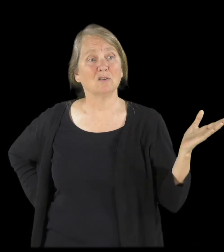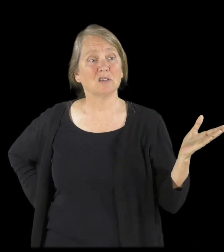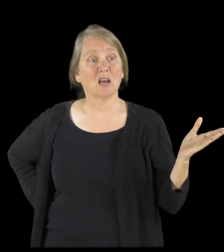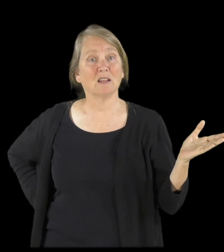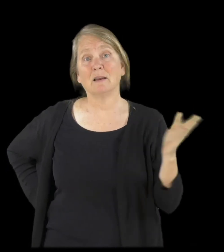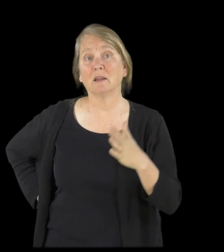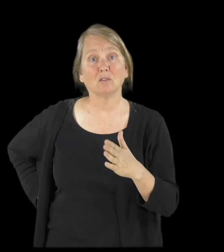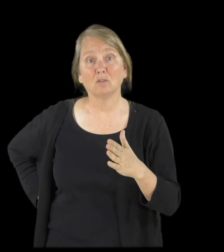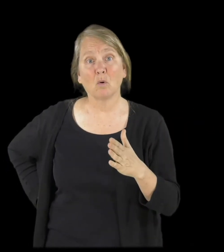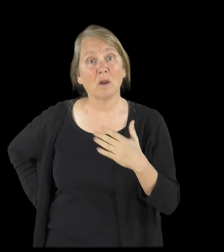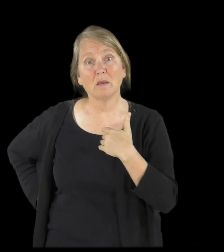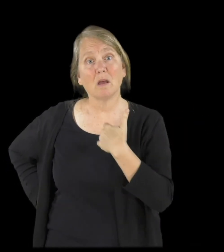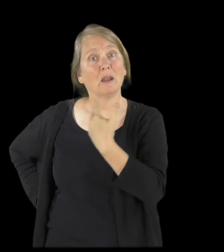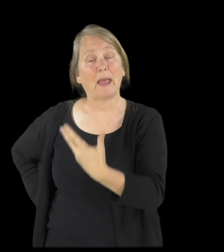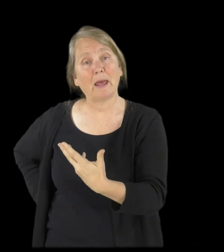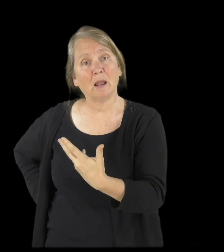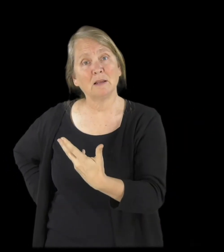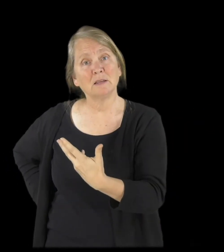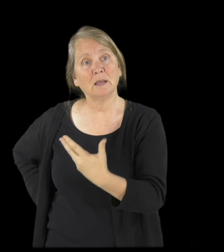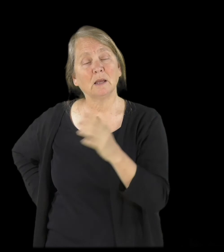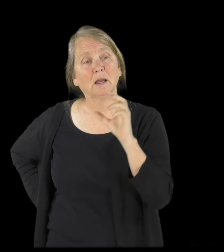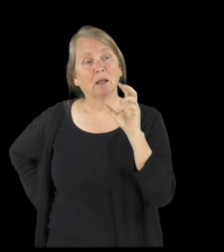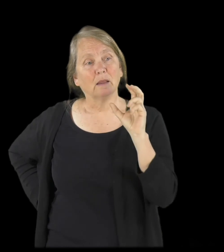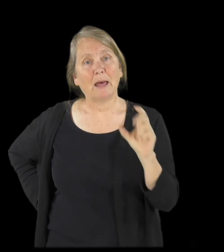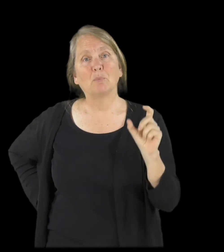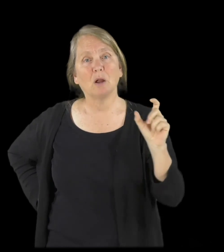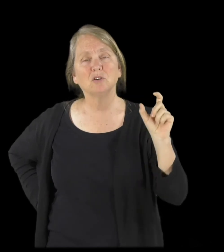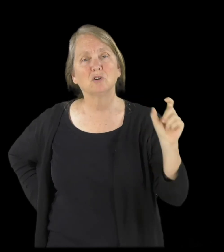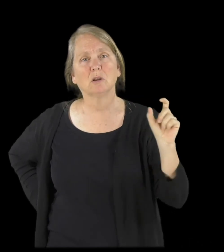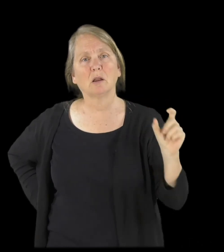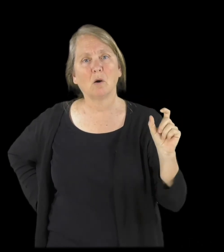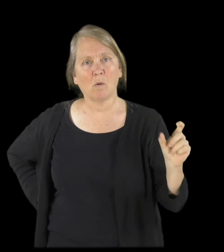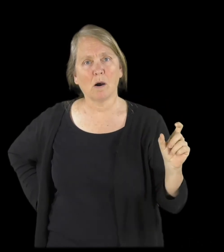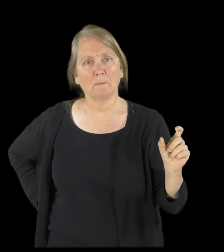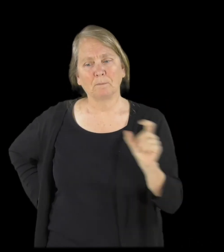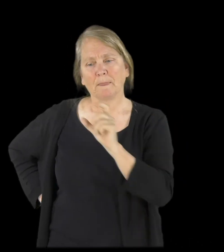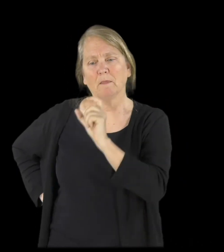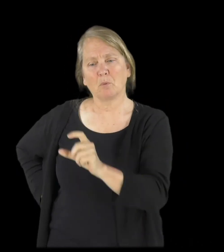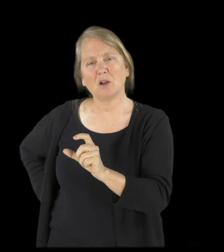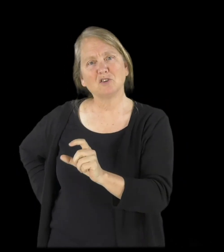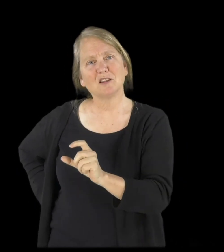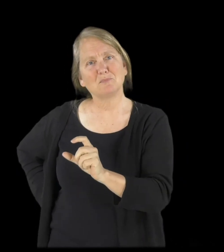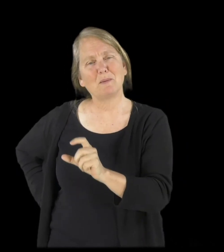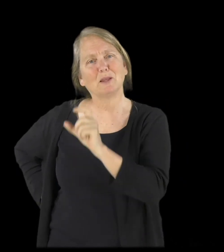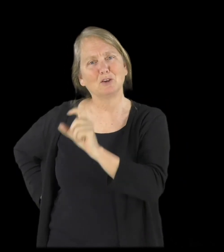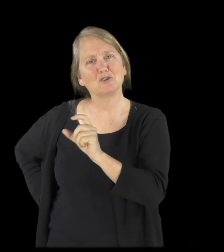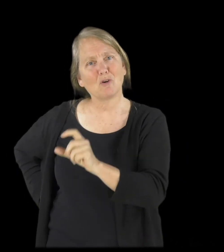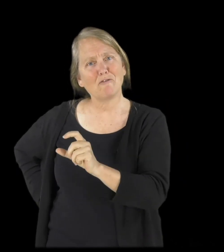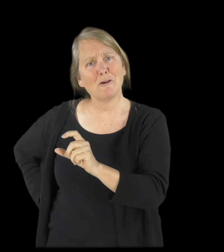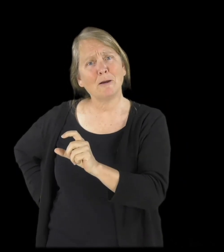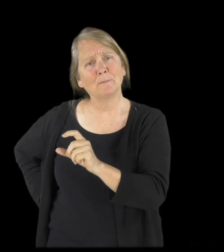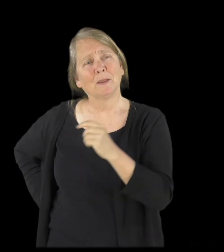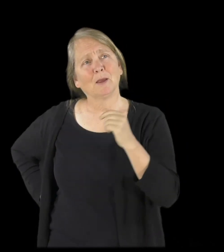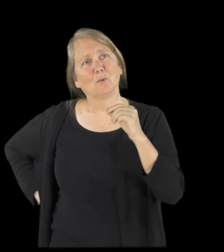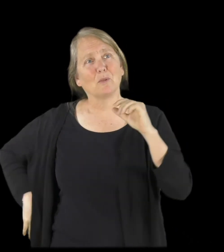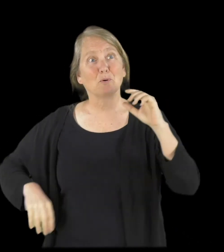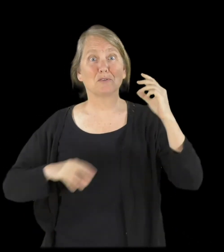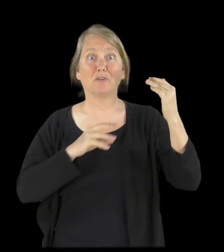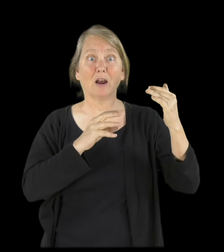kind of telling a story. They're not analyzing it. That project should not go on. The project that's maybe a little scruffier, where the person forgot their